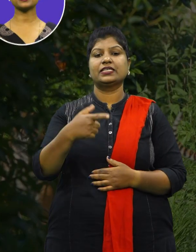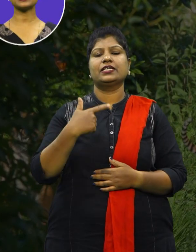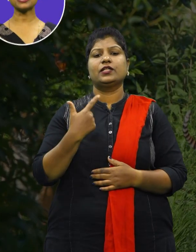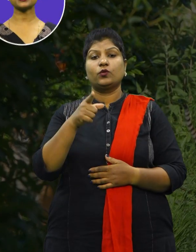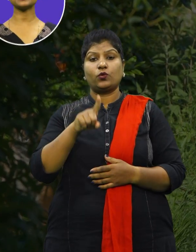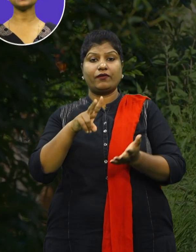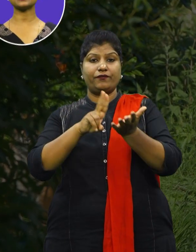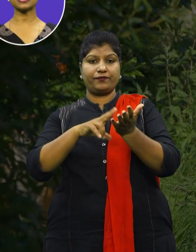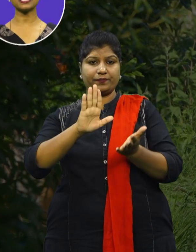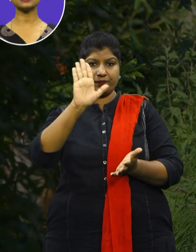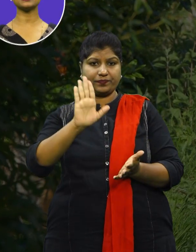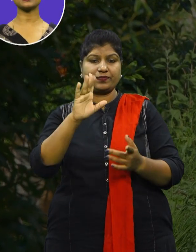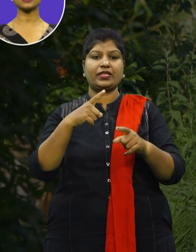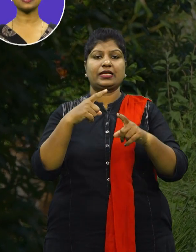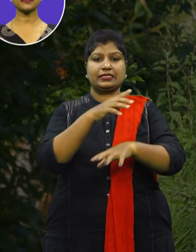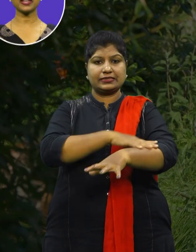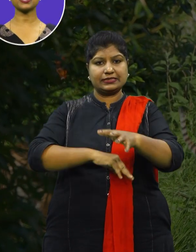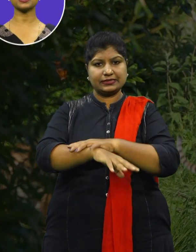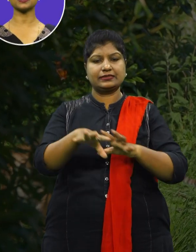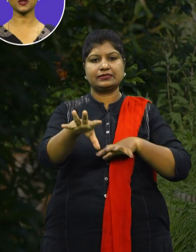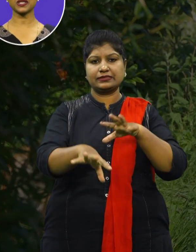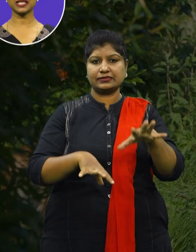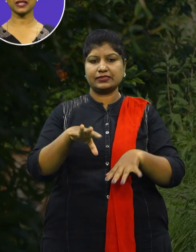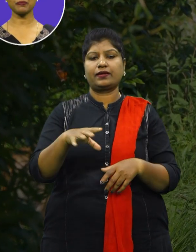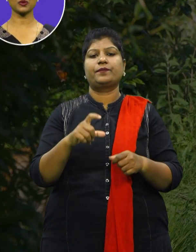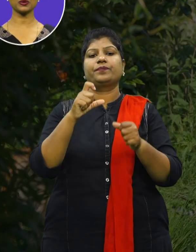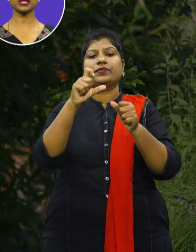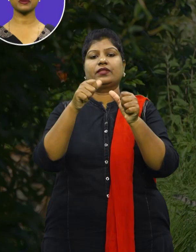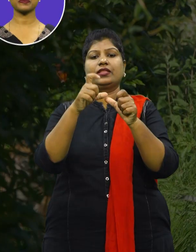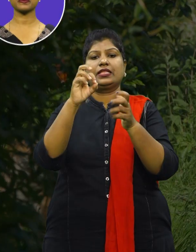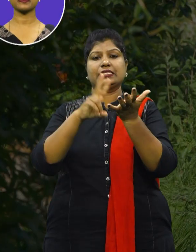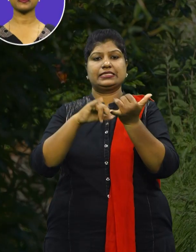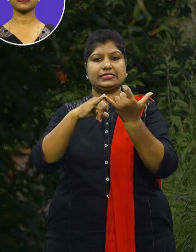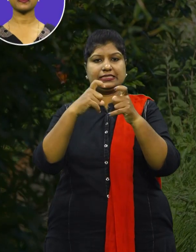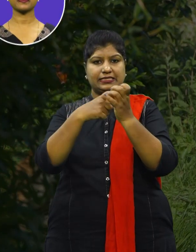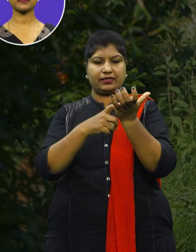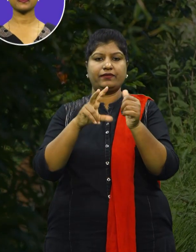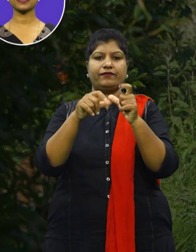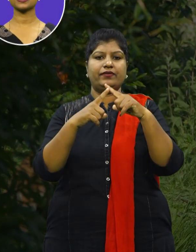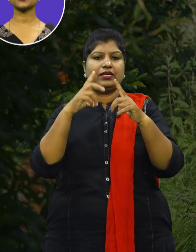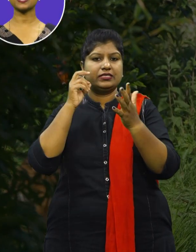According to the National Tiger Conservation Authority report